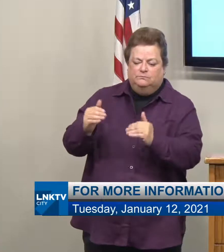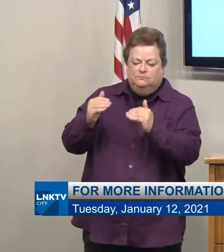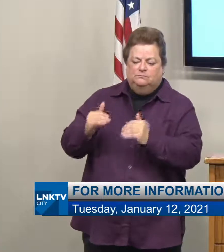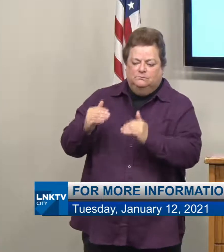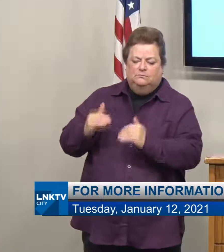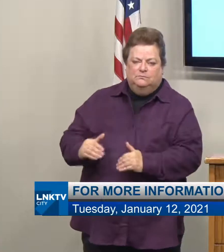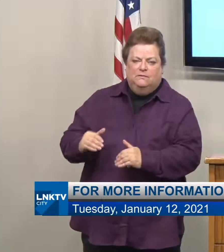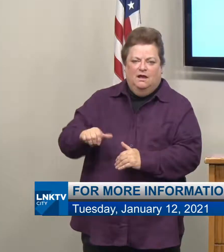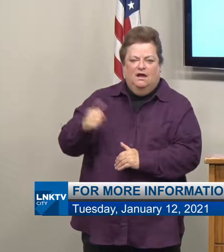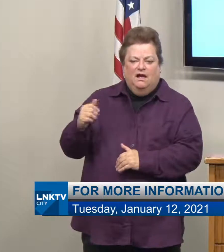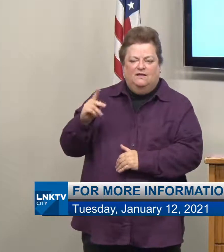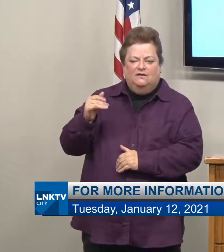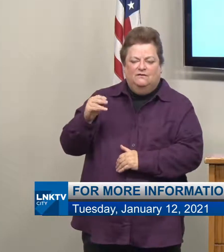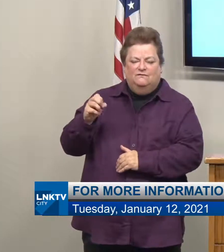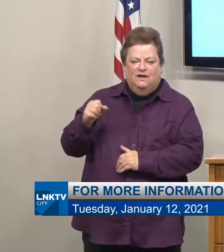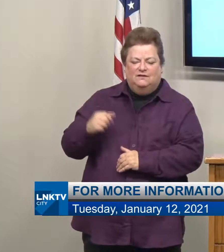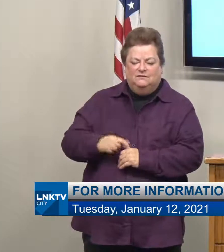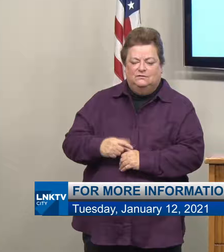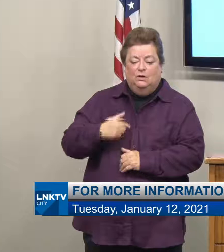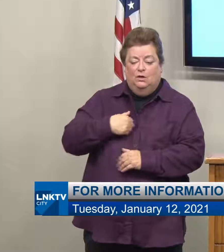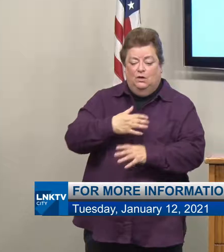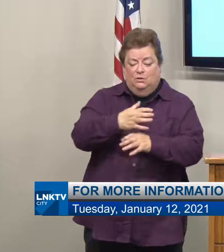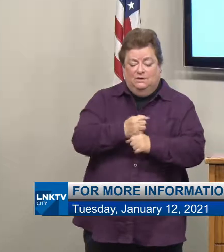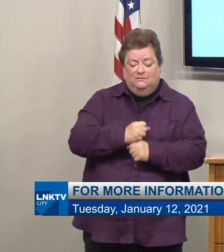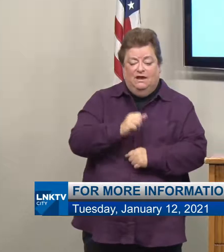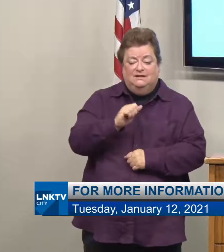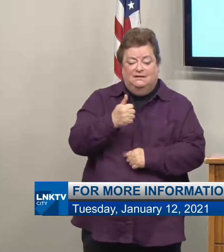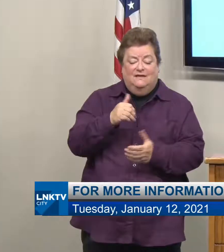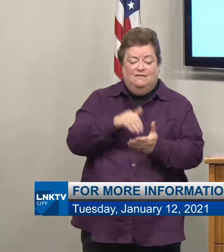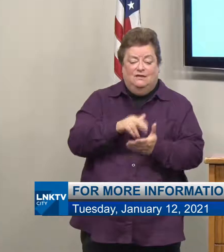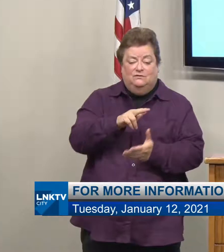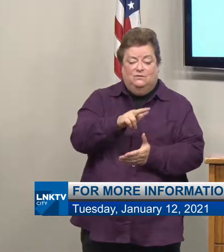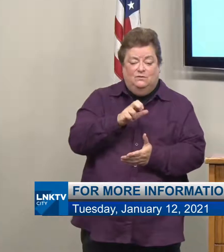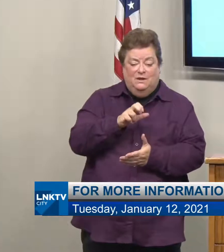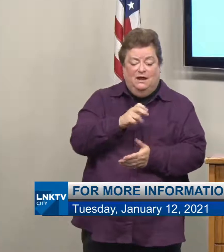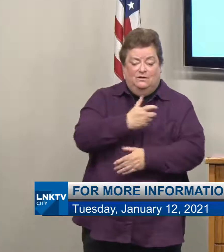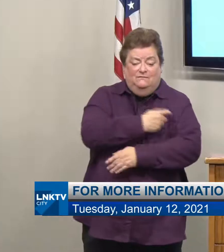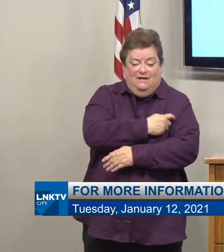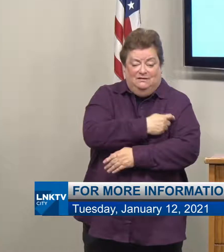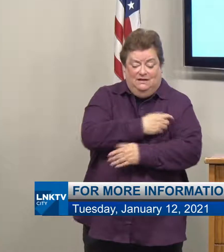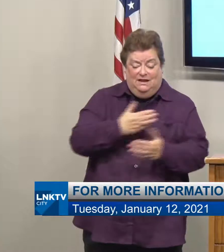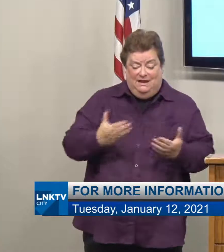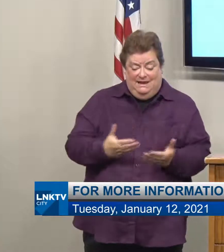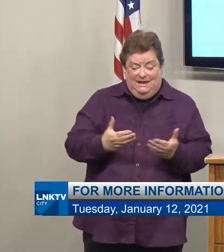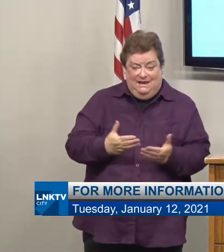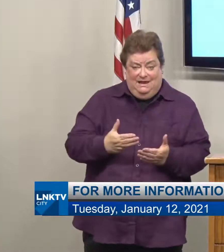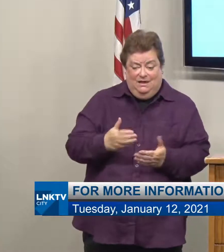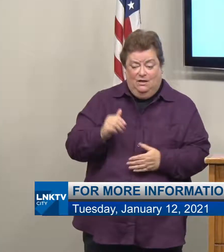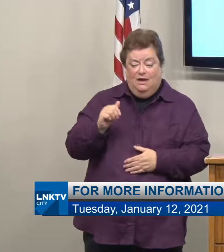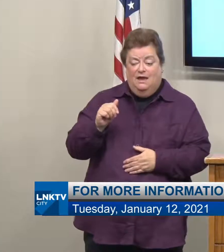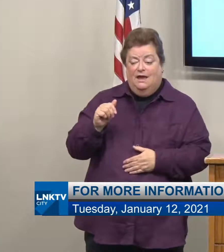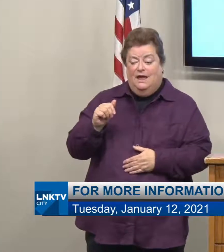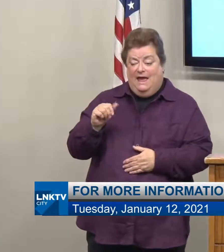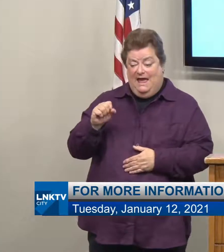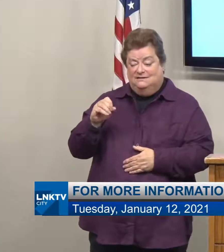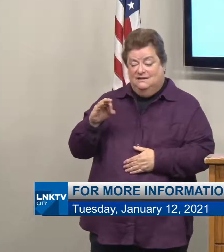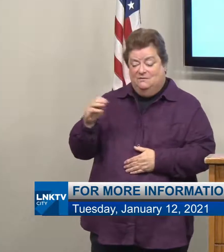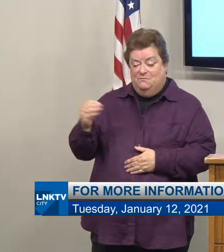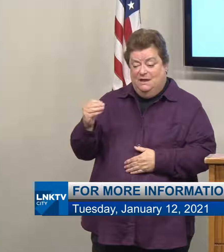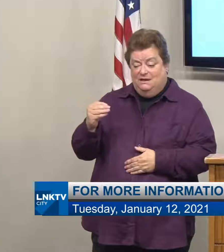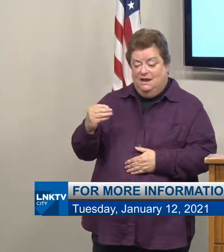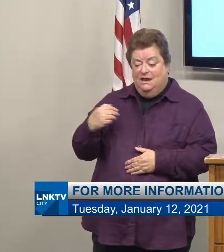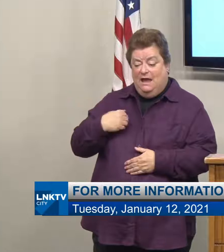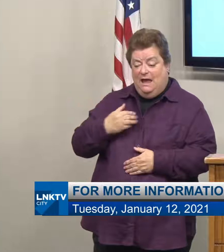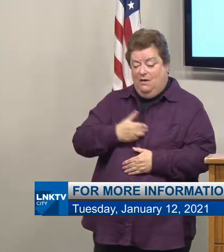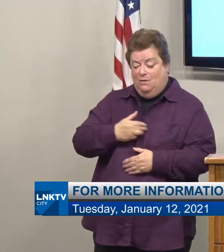As the mayor said, we've received 10,300 doses of vaccine locally. As of Monday, the Lancaster County Health